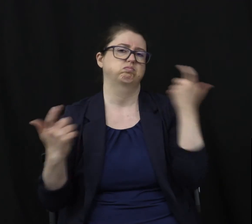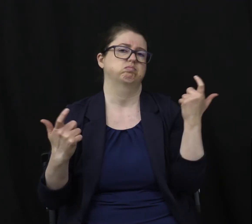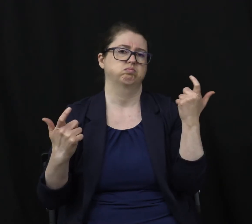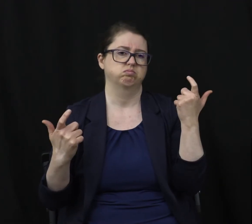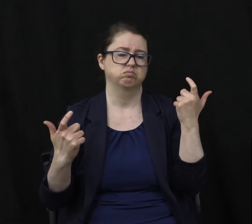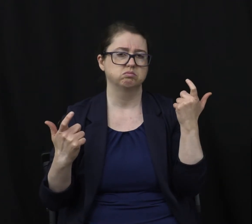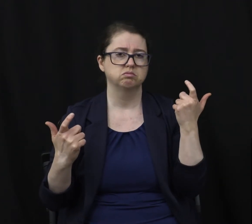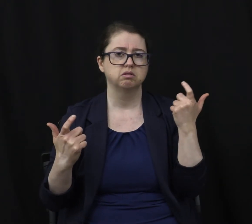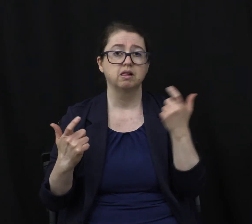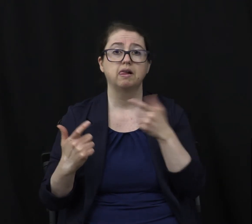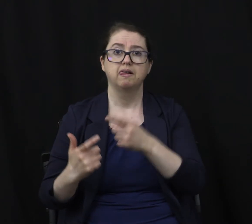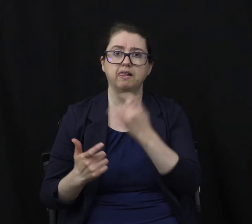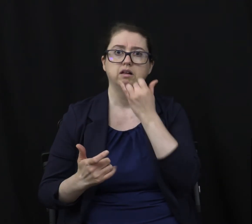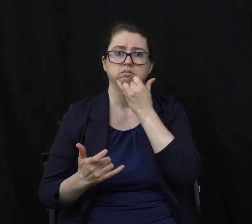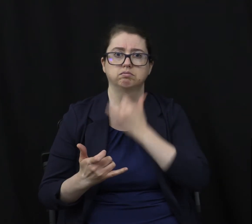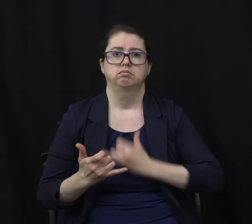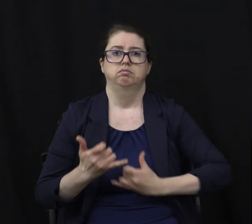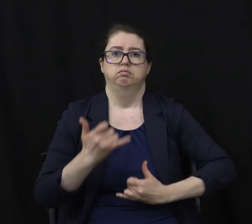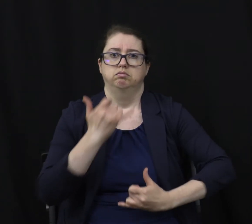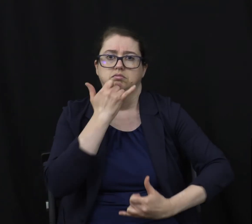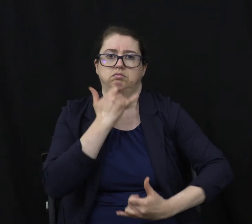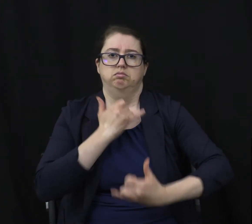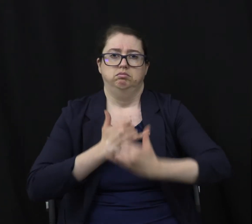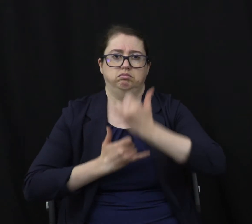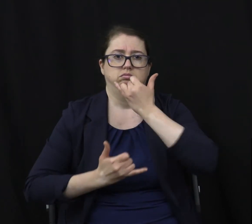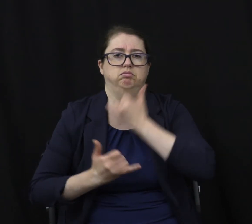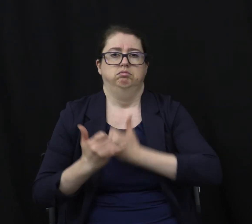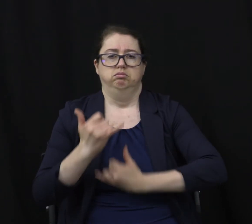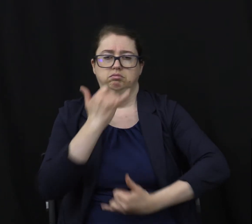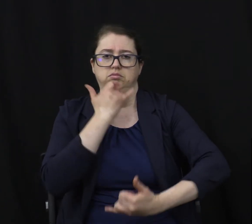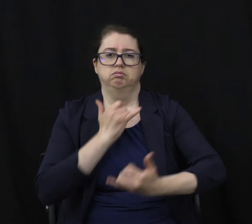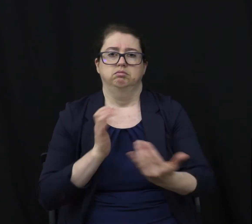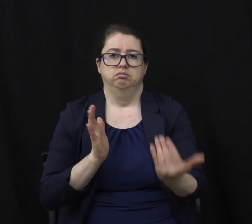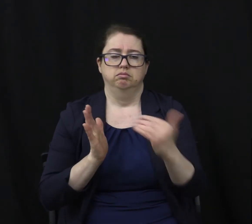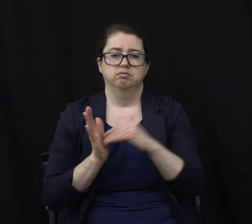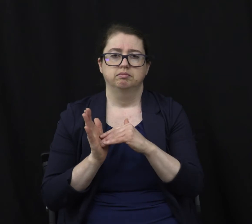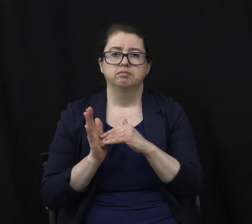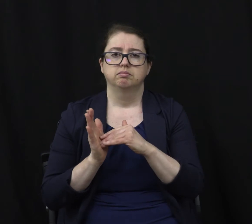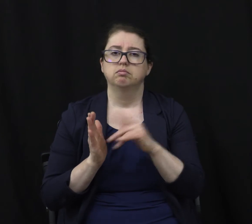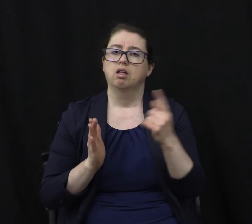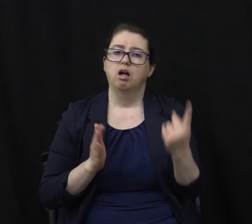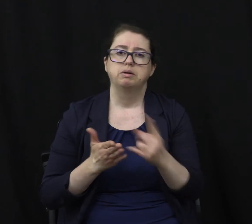over and over again, and they always make excuses and complain.